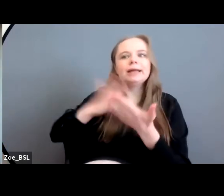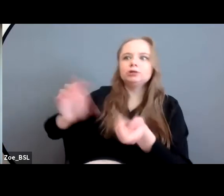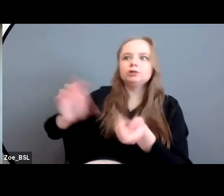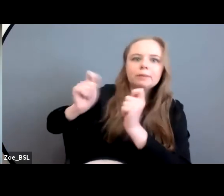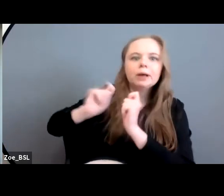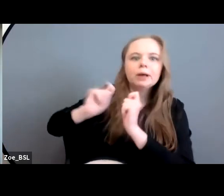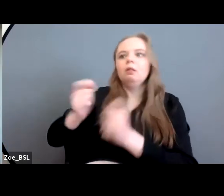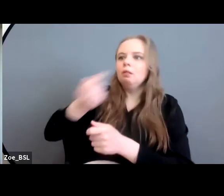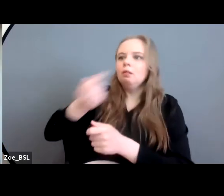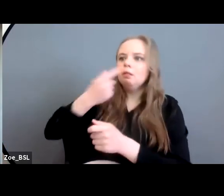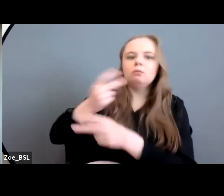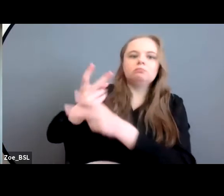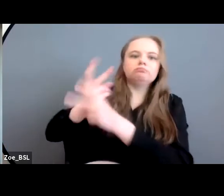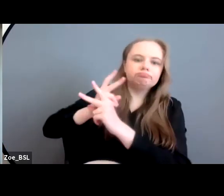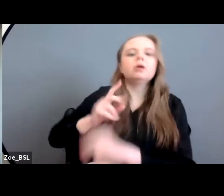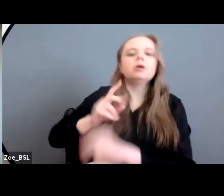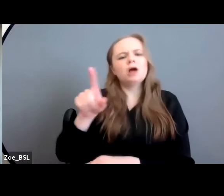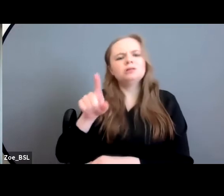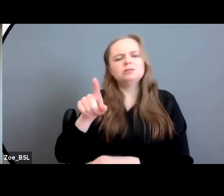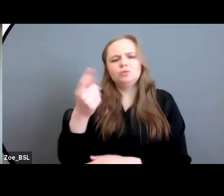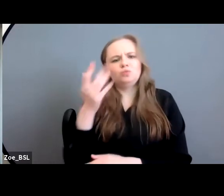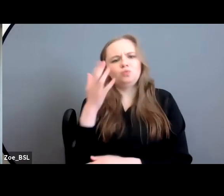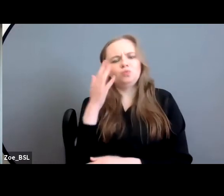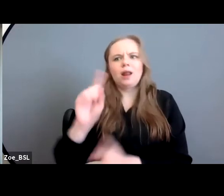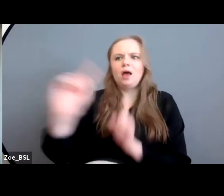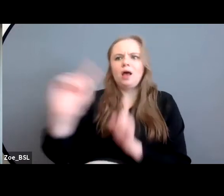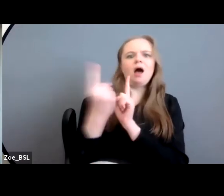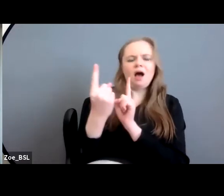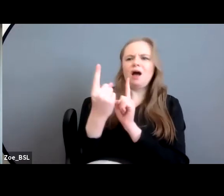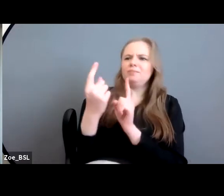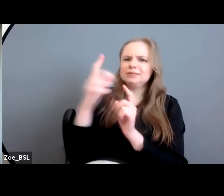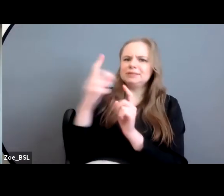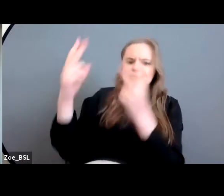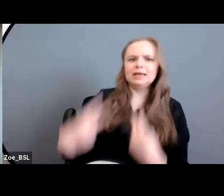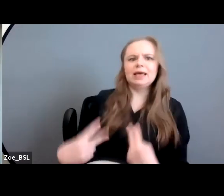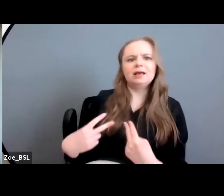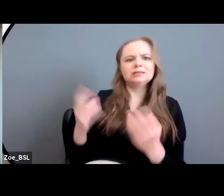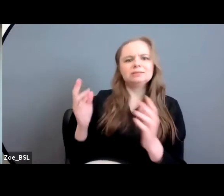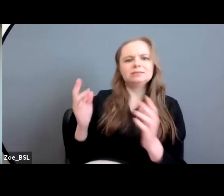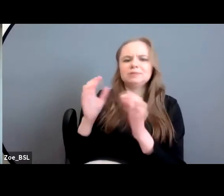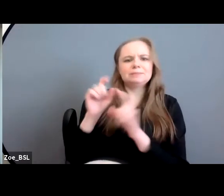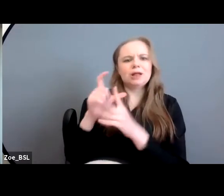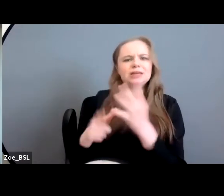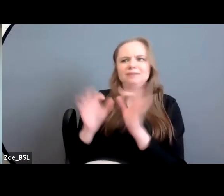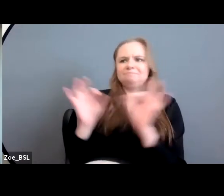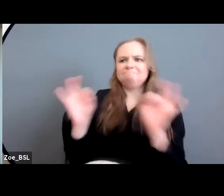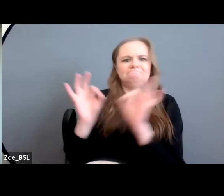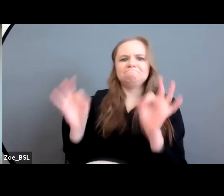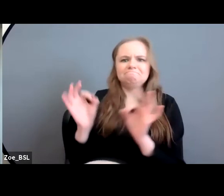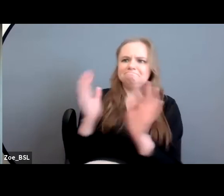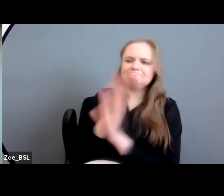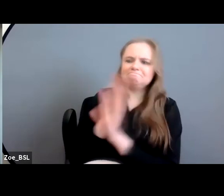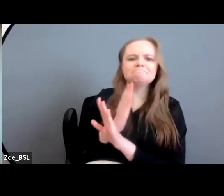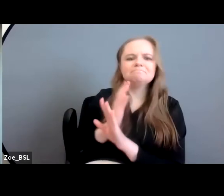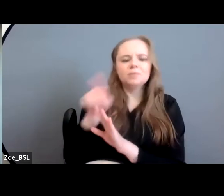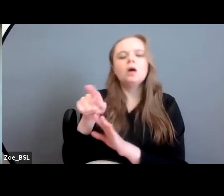see me, you can't really work out what is going on. I have usually a very loud cough,